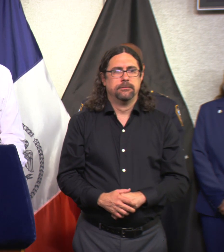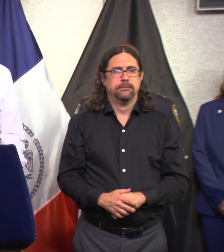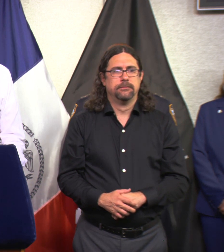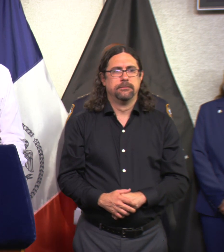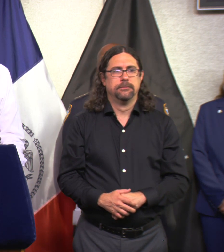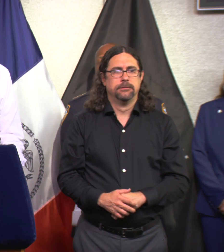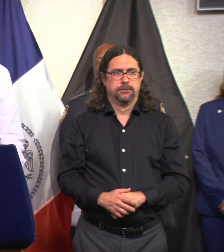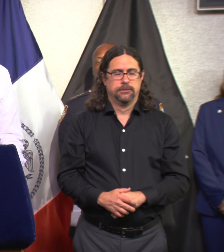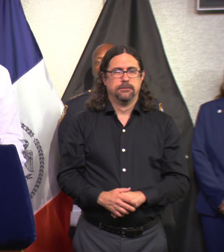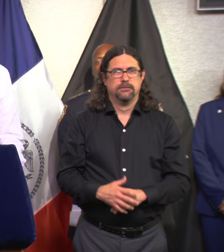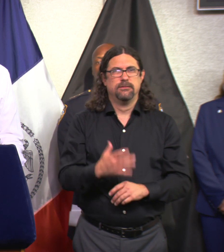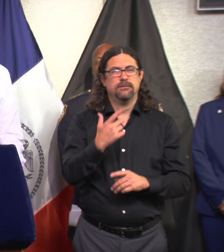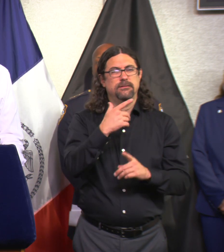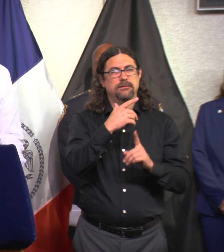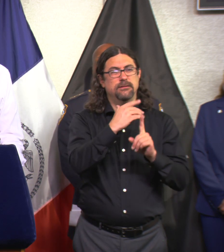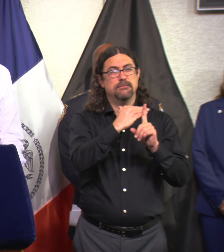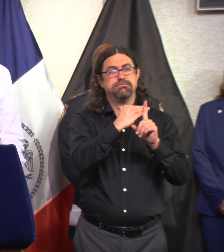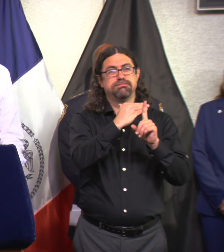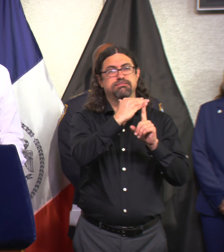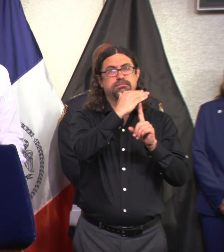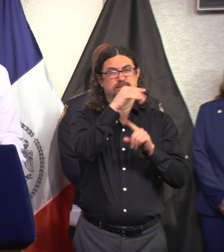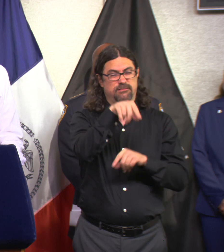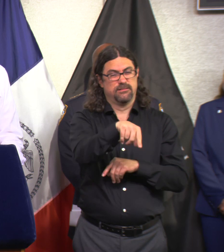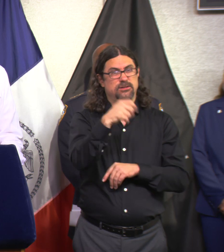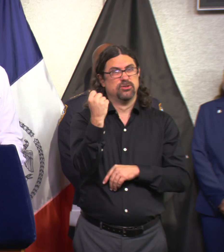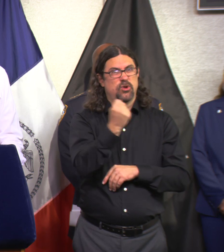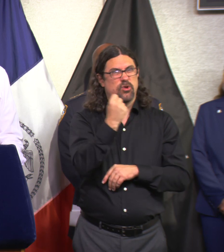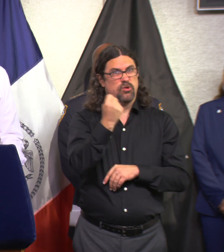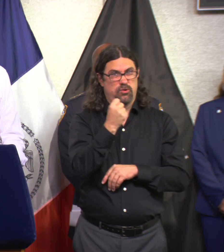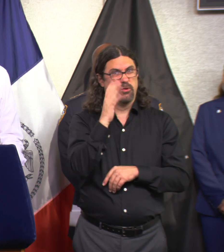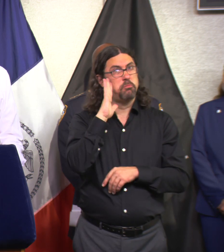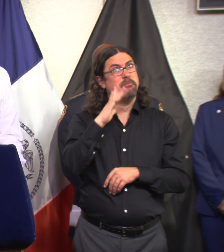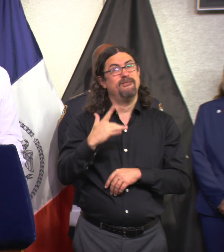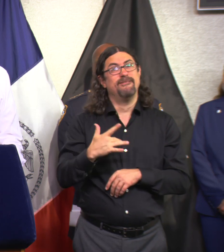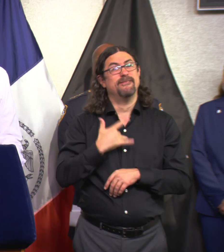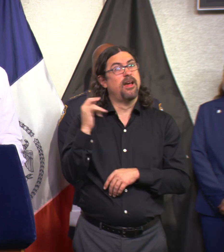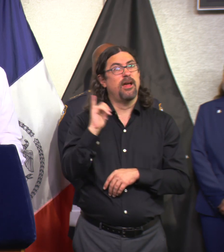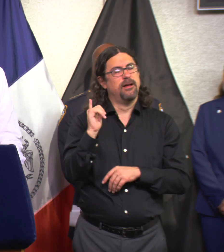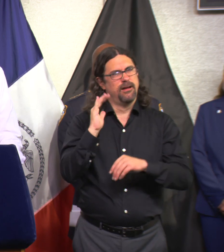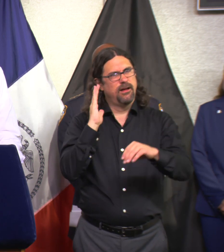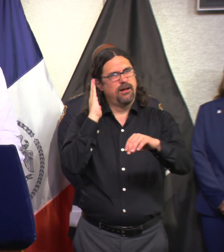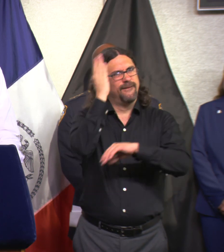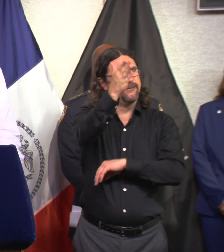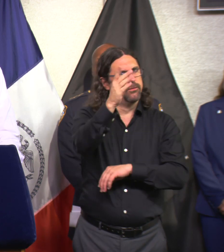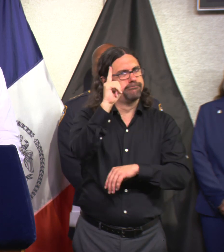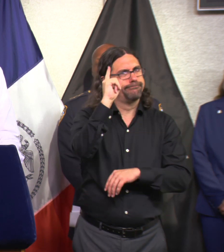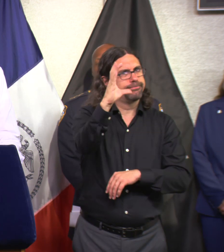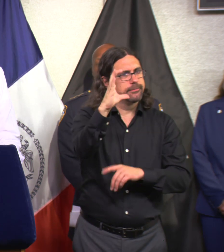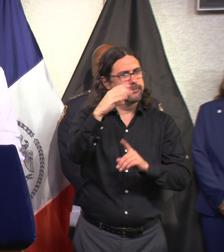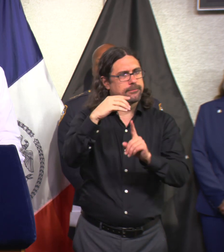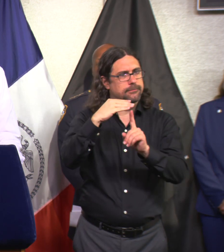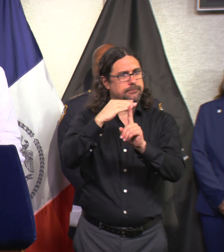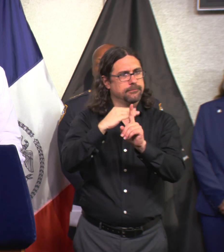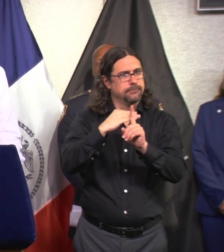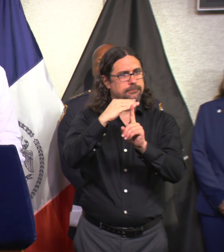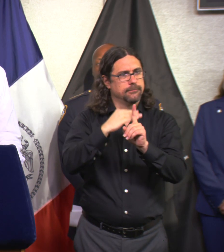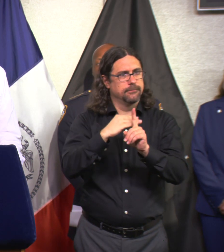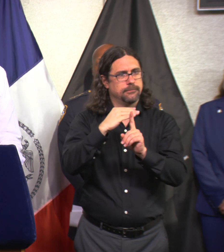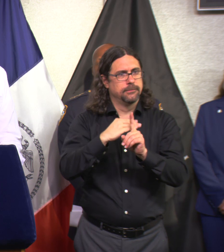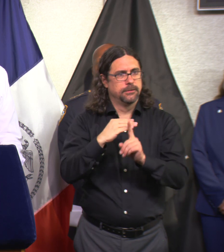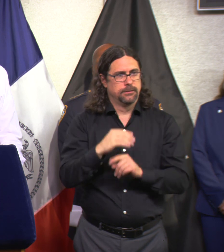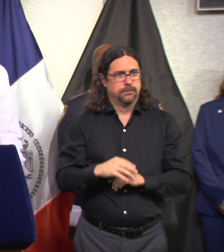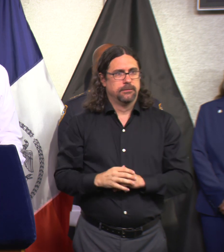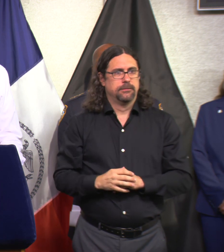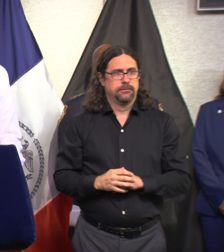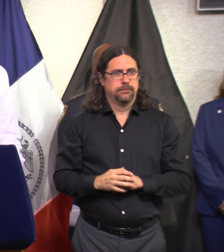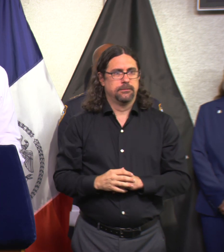on Saturday, that will make it the hottest day in New York City in the last 7 years. And I want everyone to